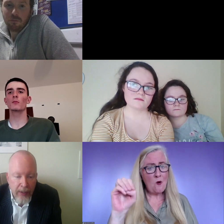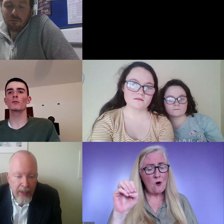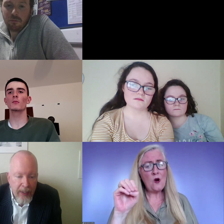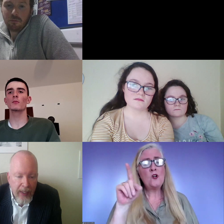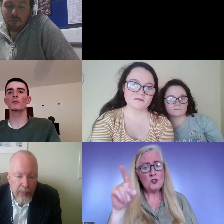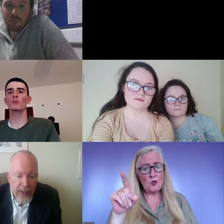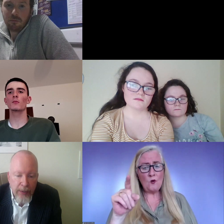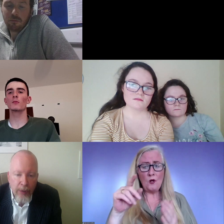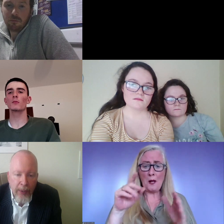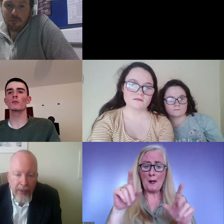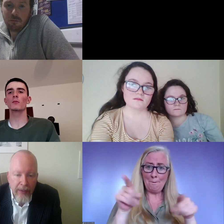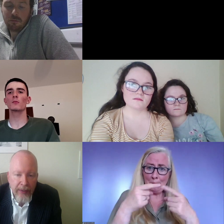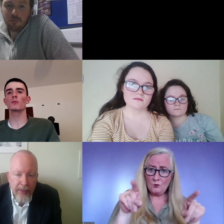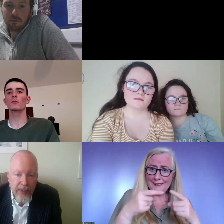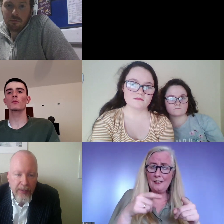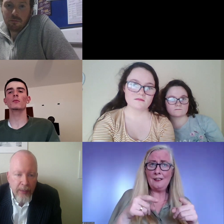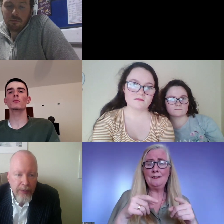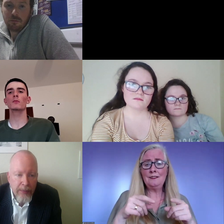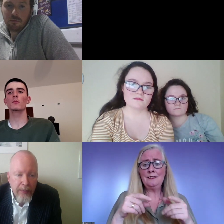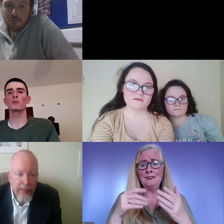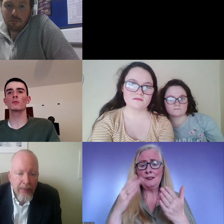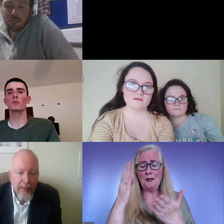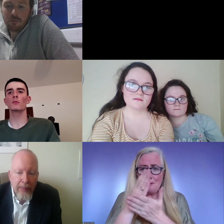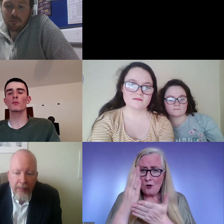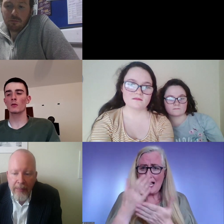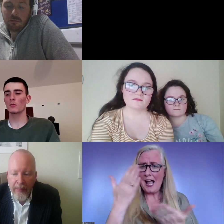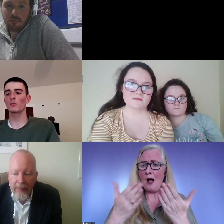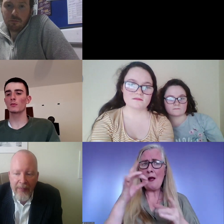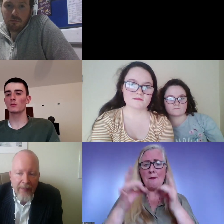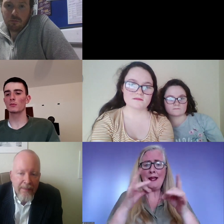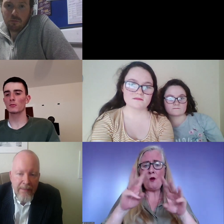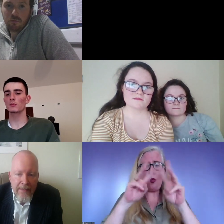empathy and making the world better in these tough times?